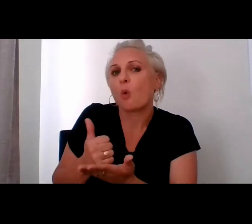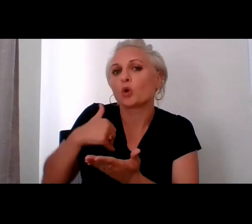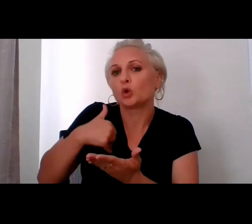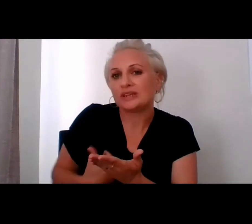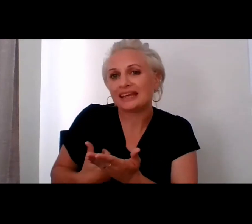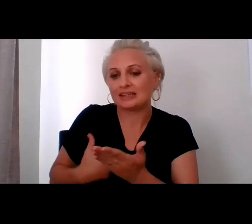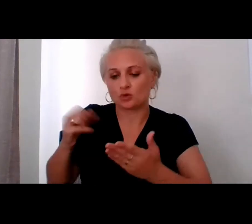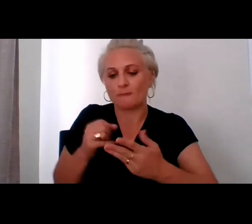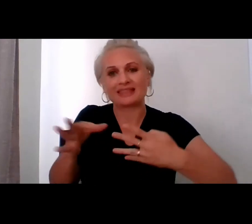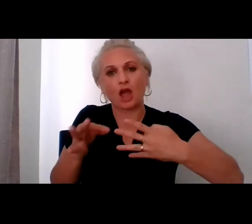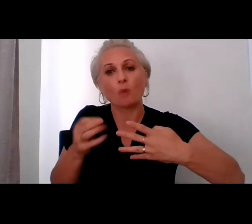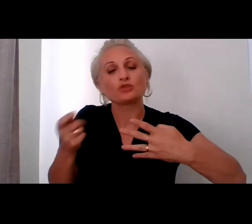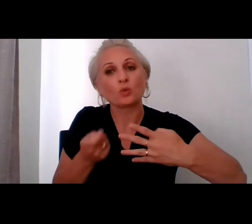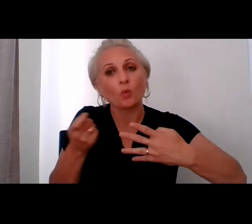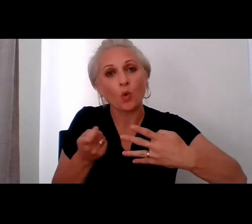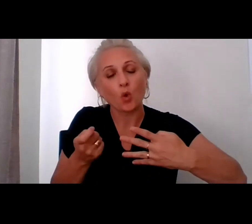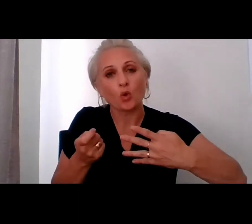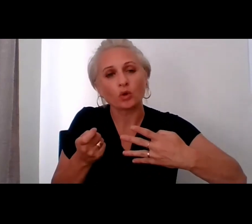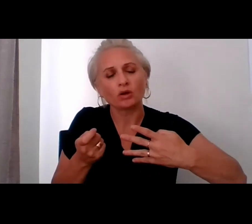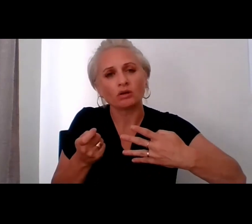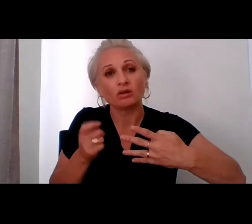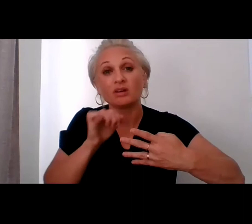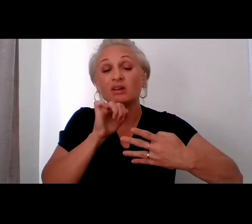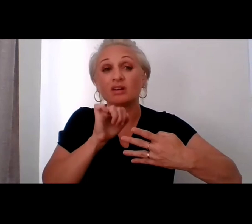is likely from your senior leadership or your board?